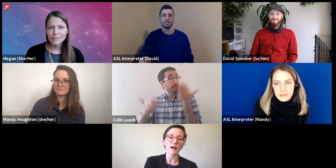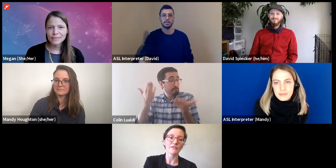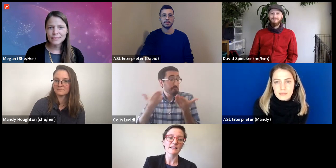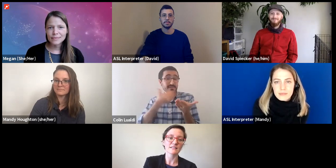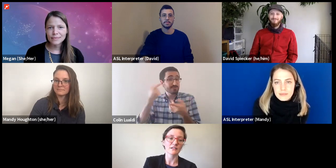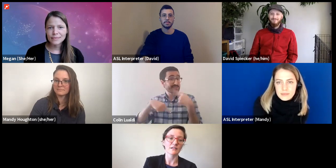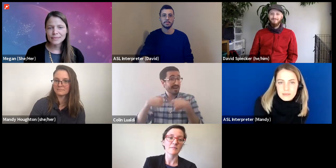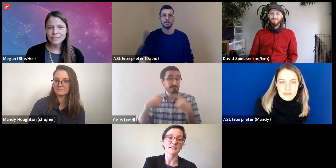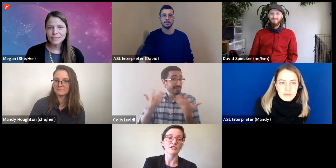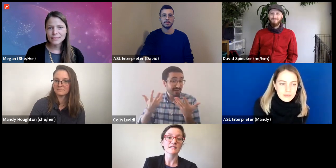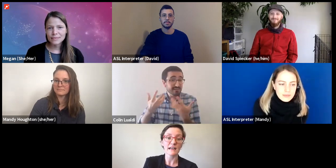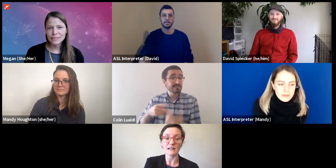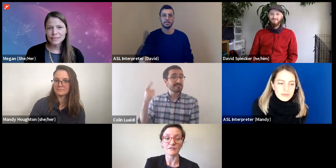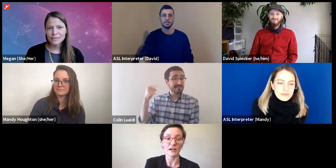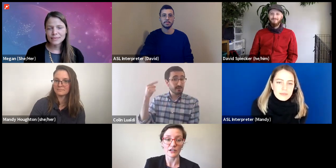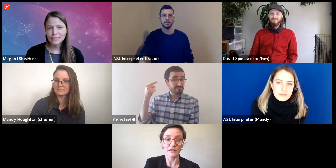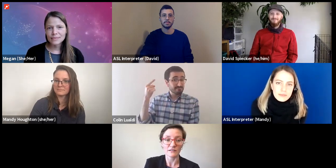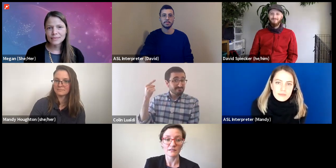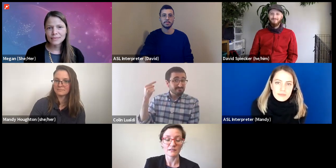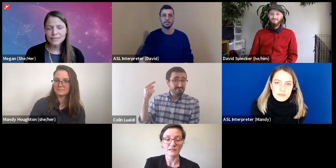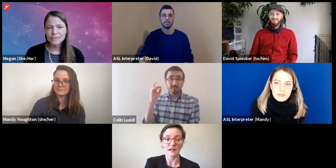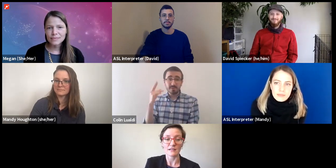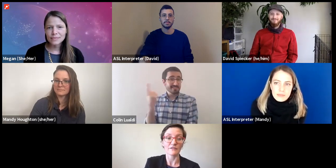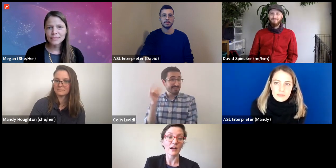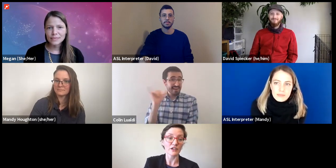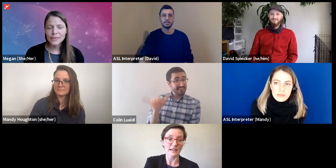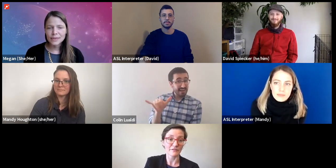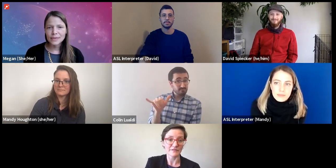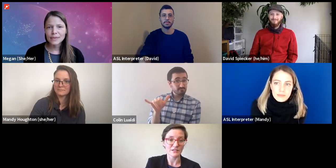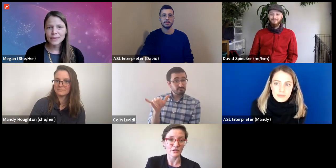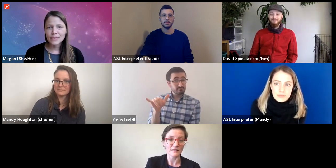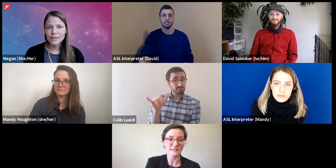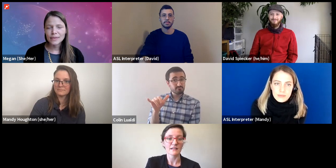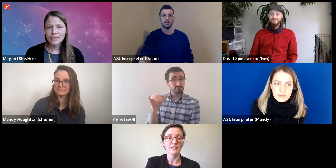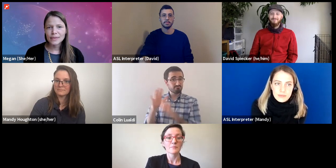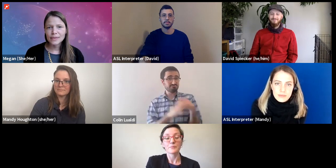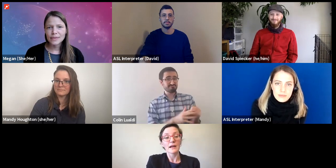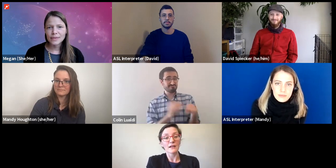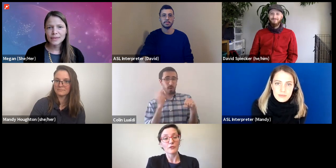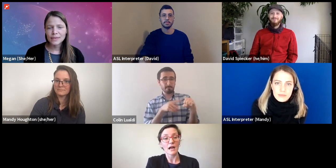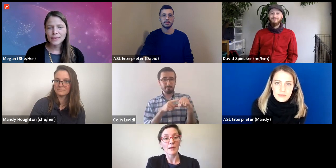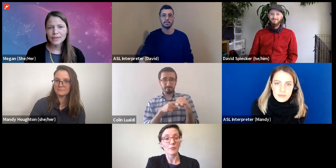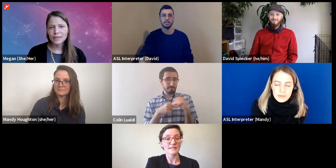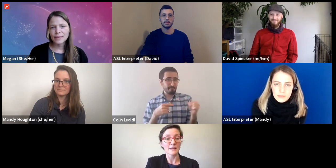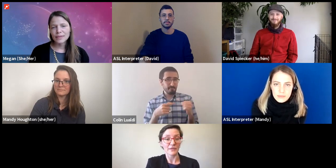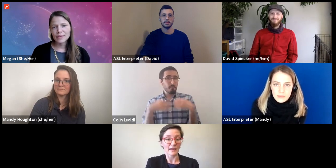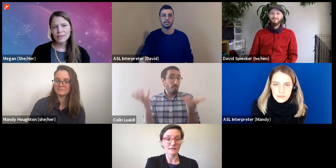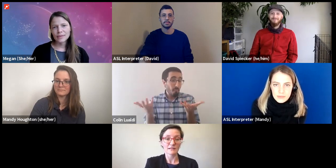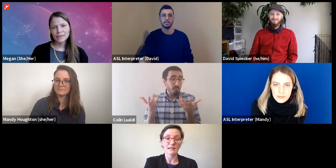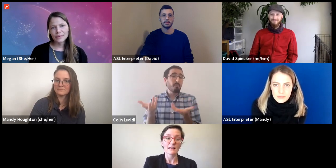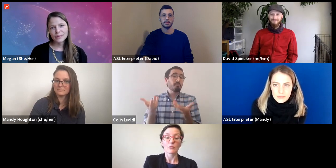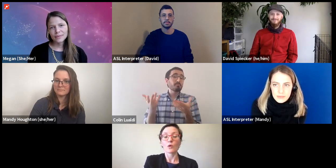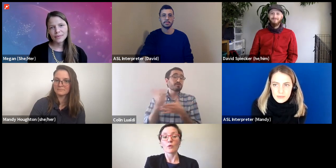that often leads to the misunderstanding of younger deaf students. But if we come up with